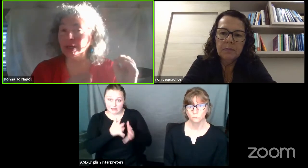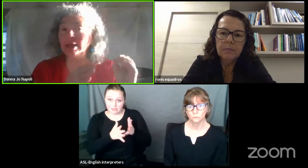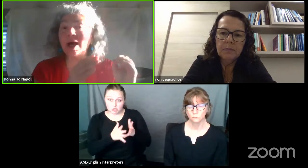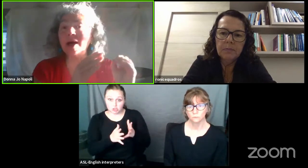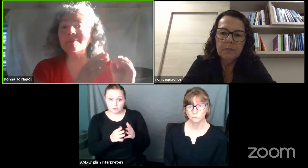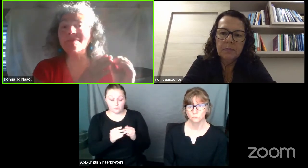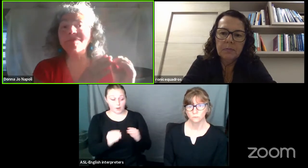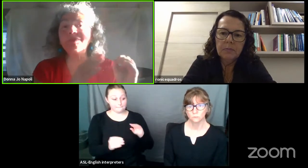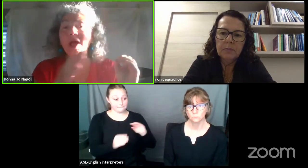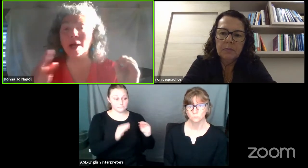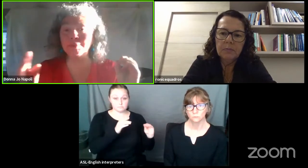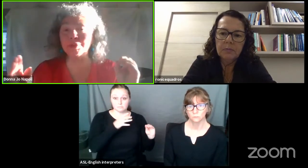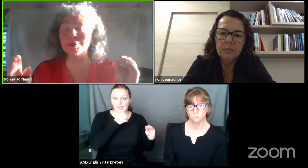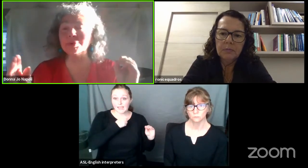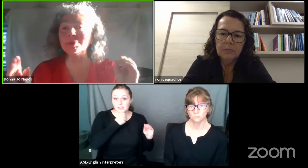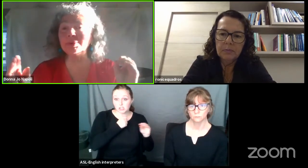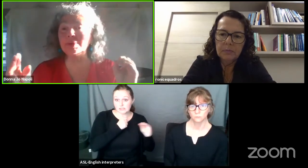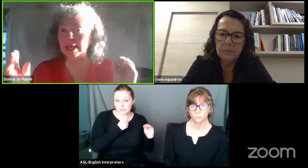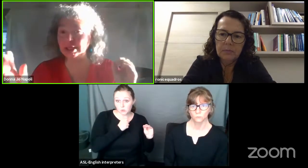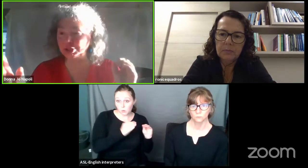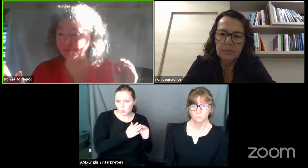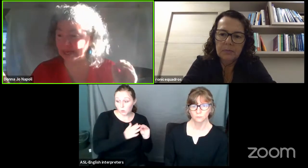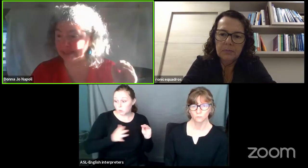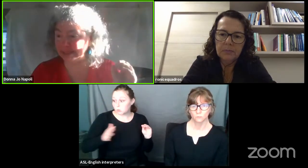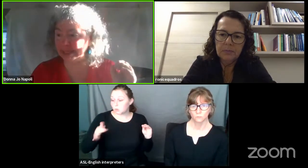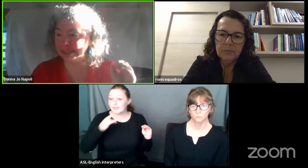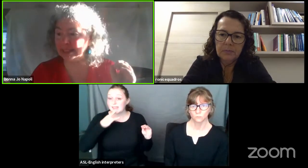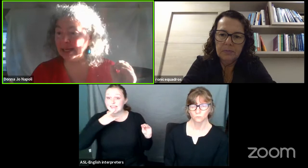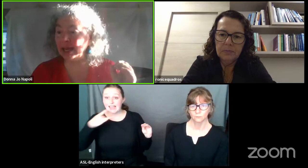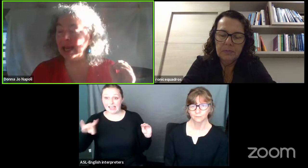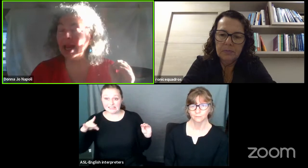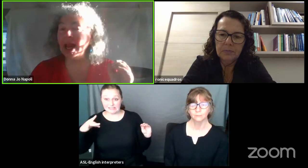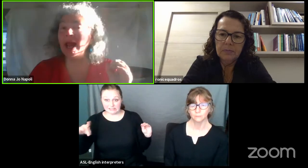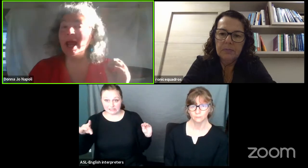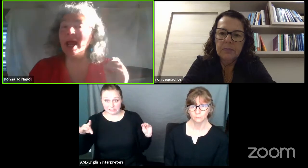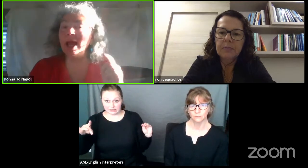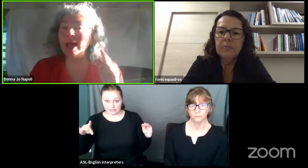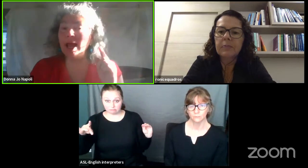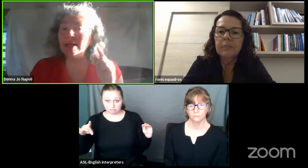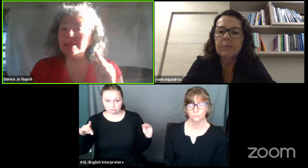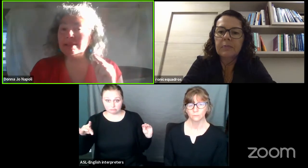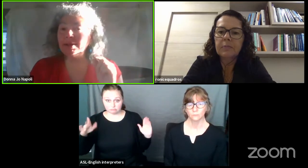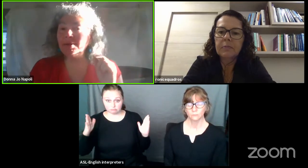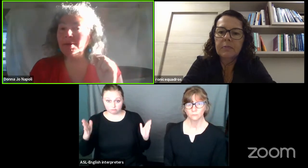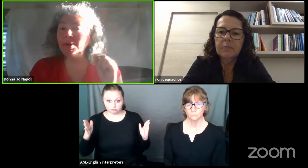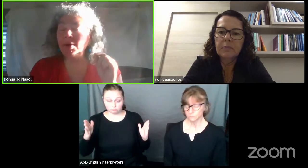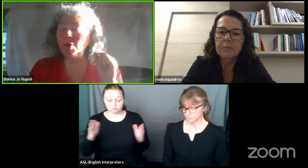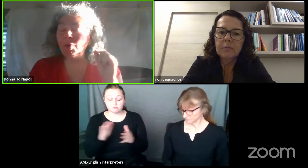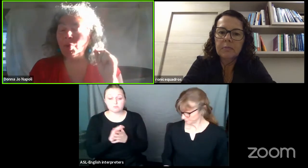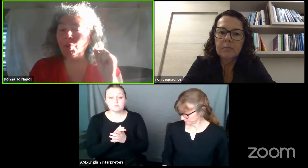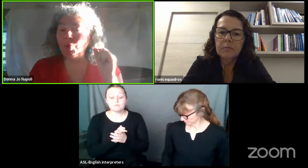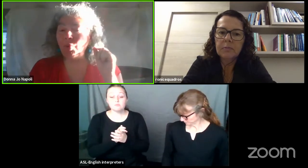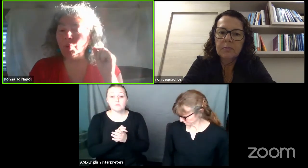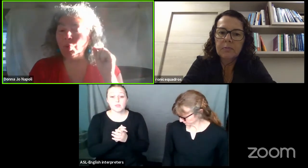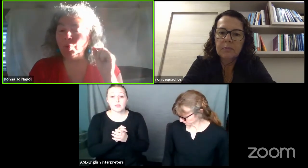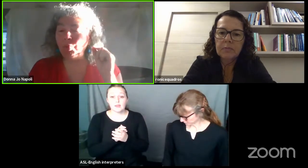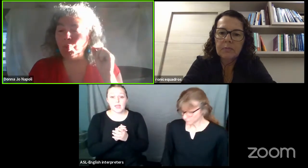0 up through the age of 18. And